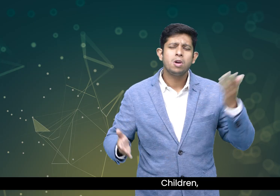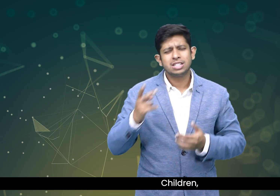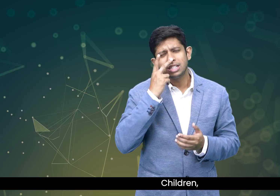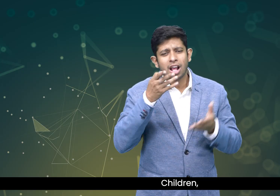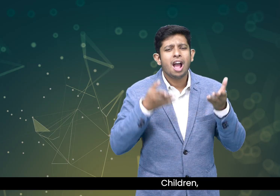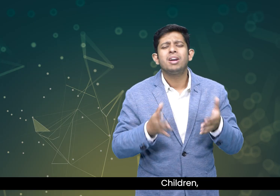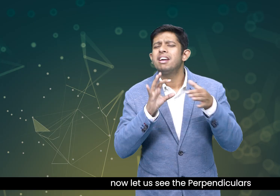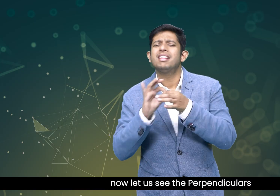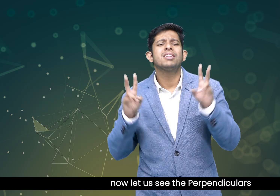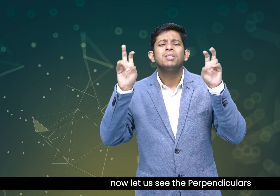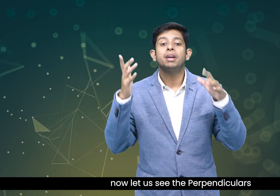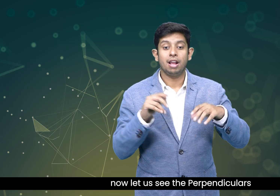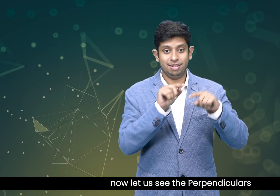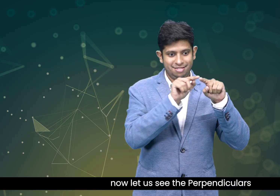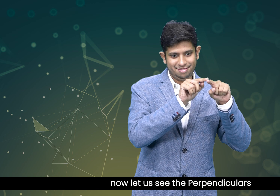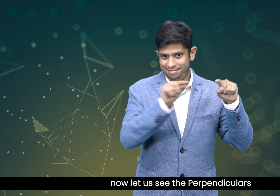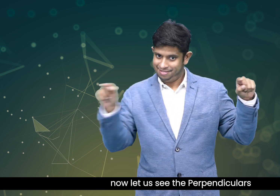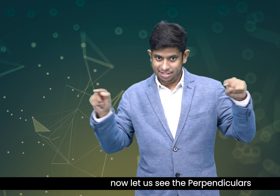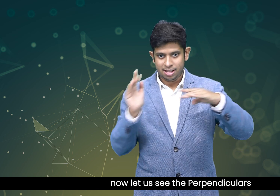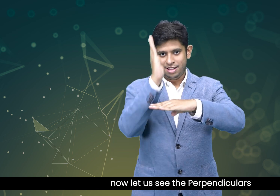Children, now let us see the perpendiculars.